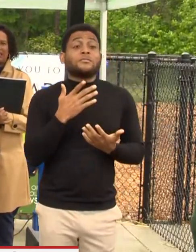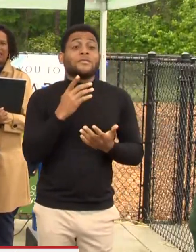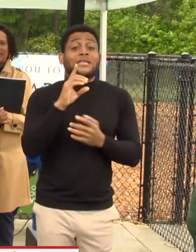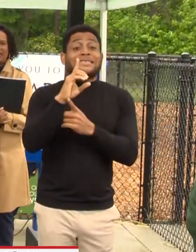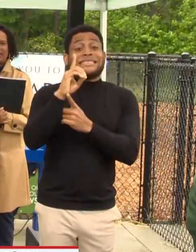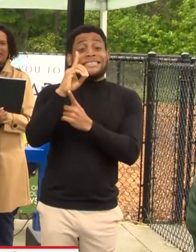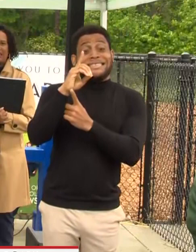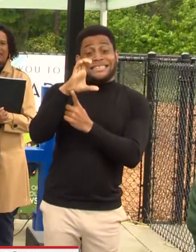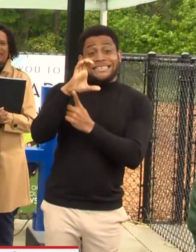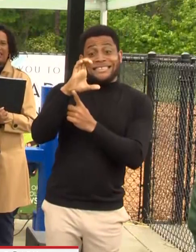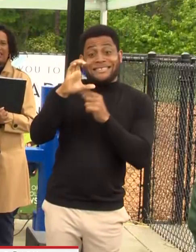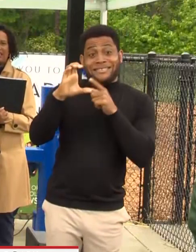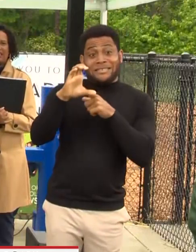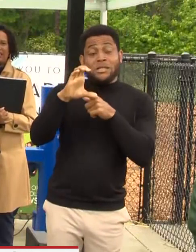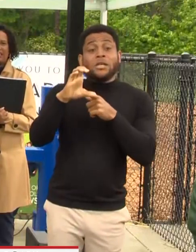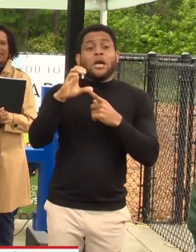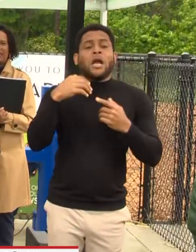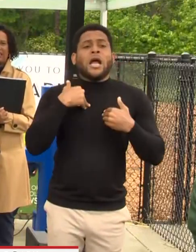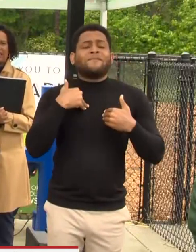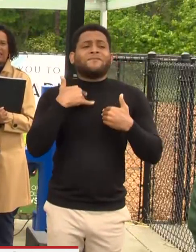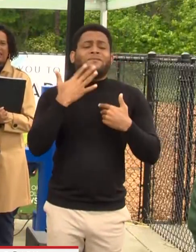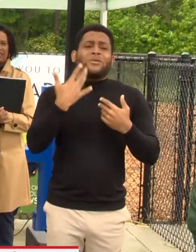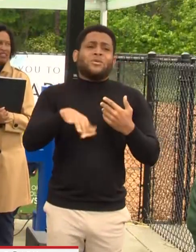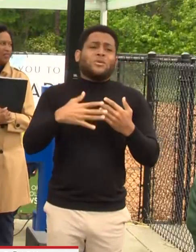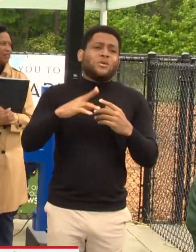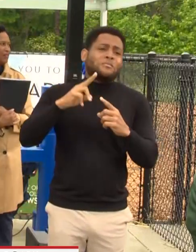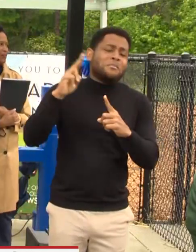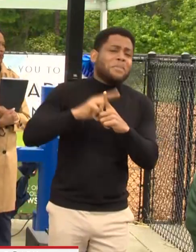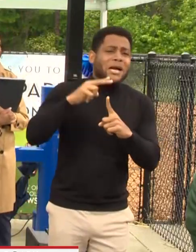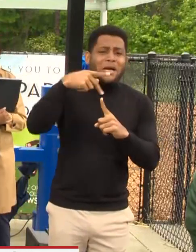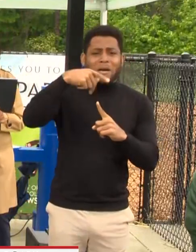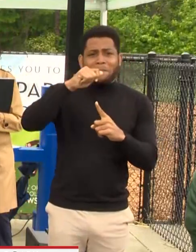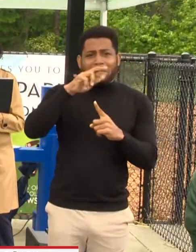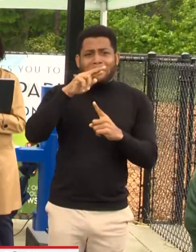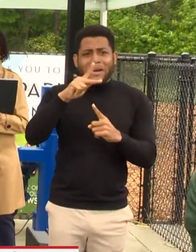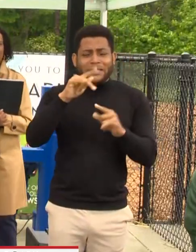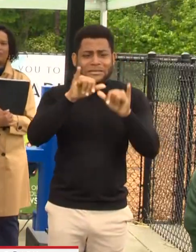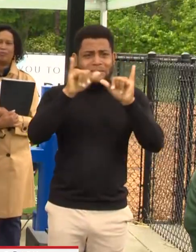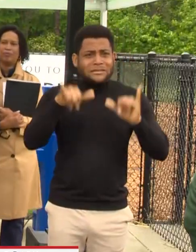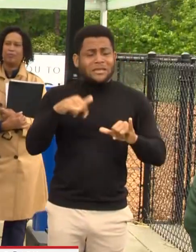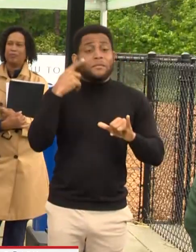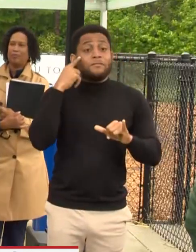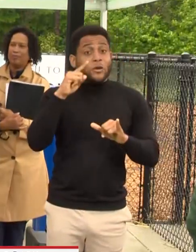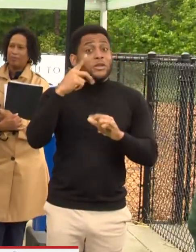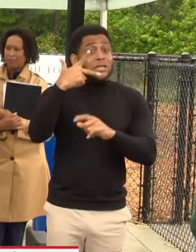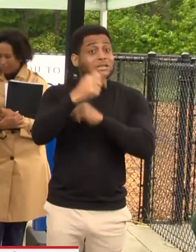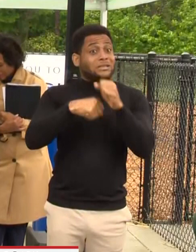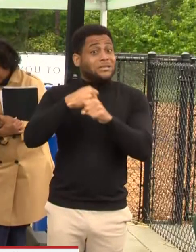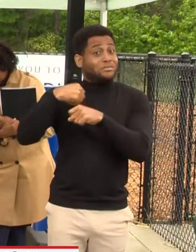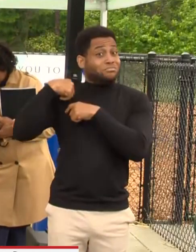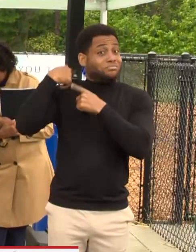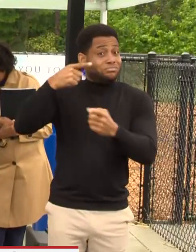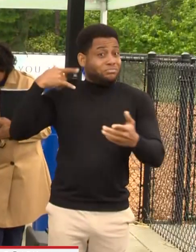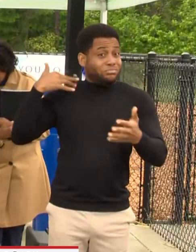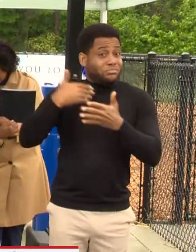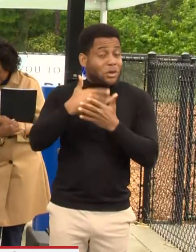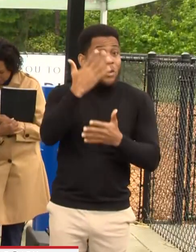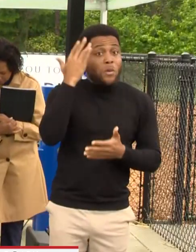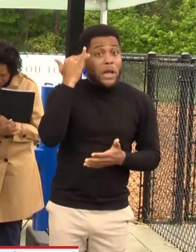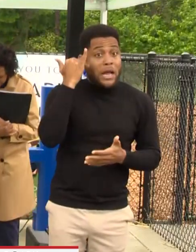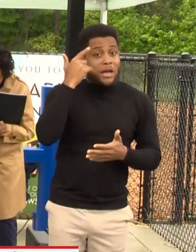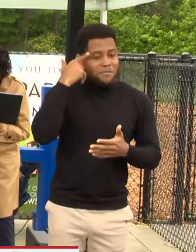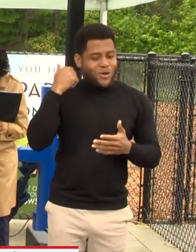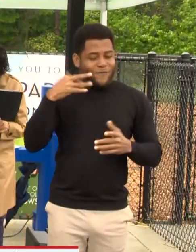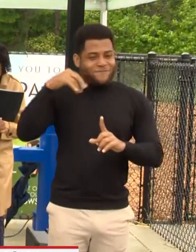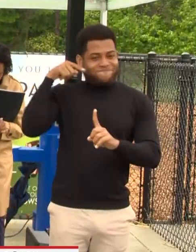by having the #1 park system by Trust for Public Land for 3 consecutive years, and it's because of these investments. Also, I want to